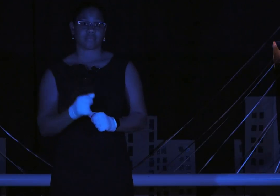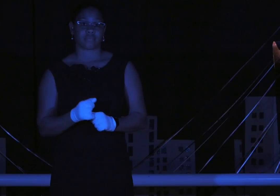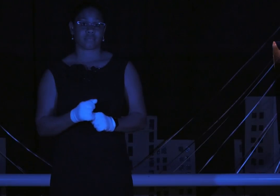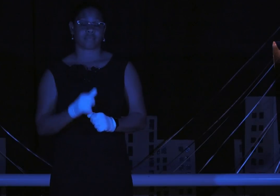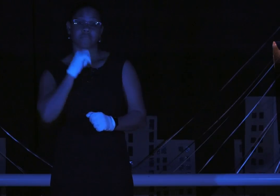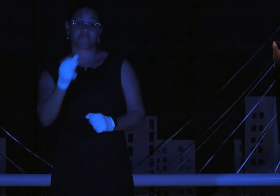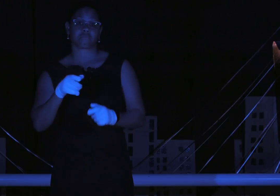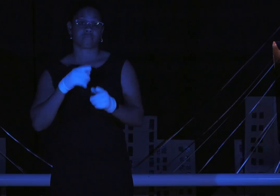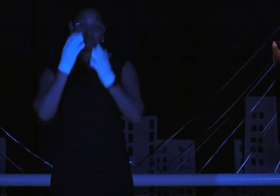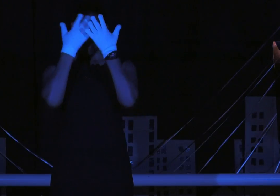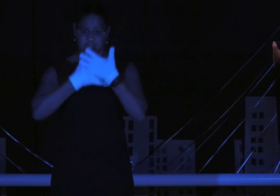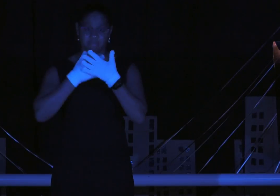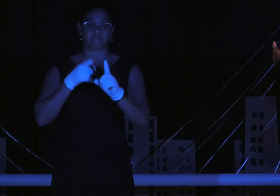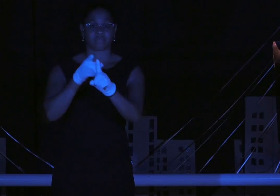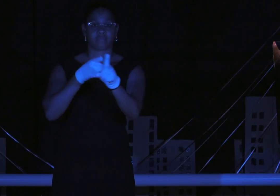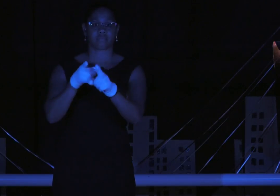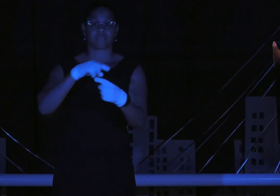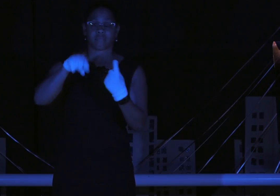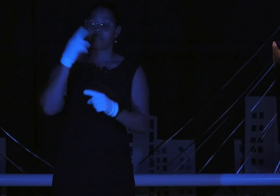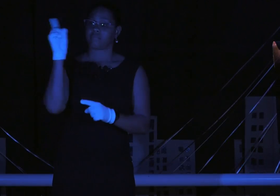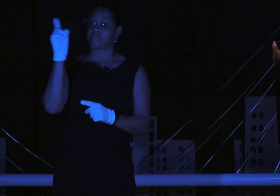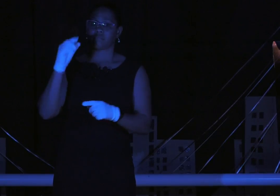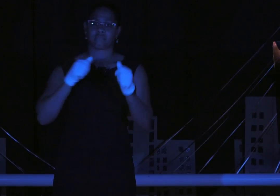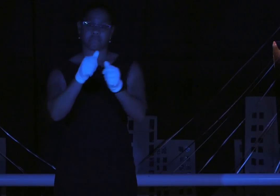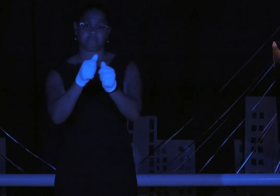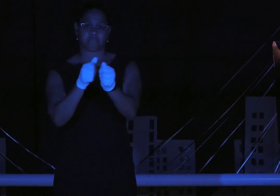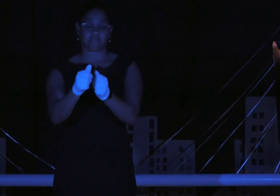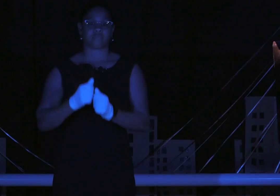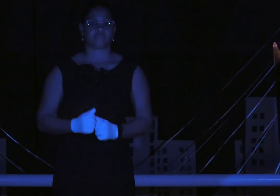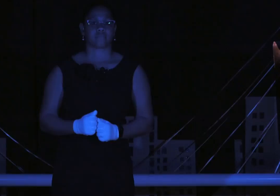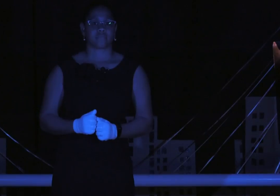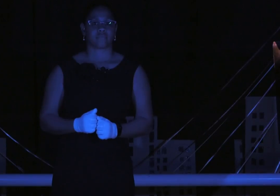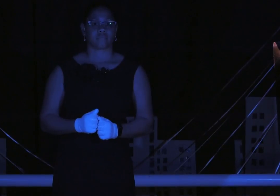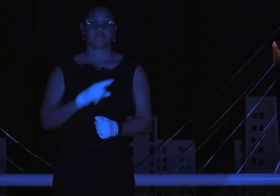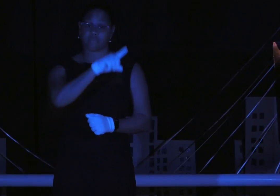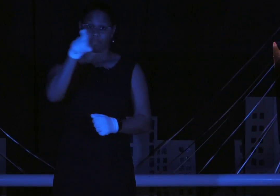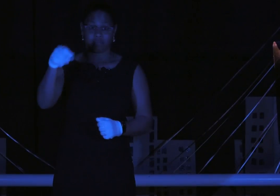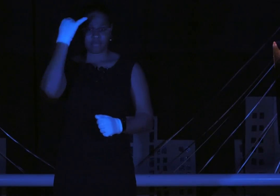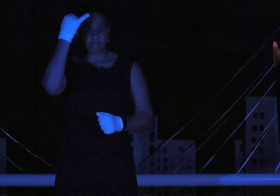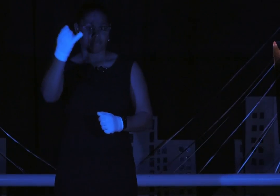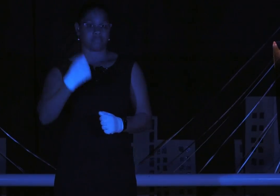talk when someone is trying to compete. Your